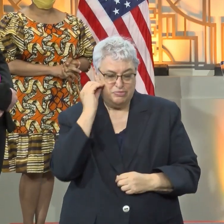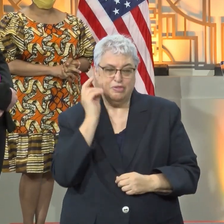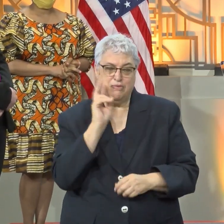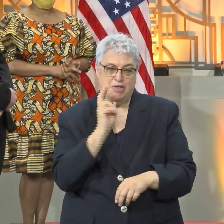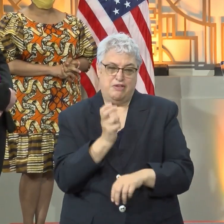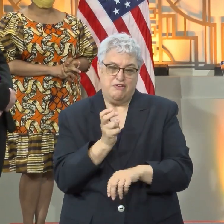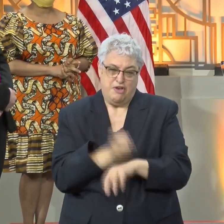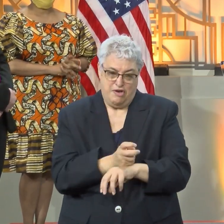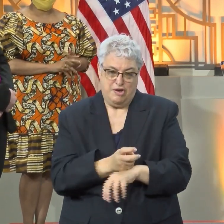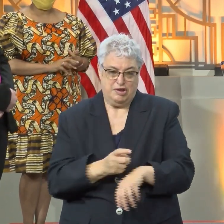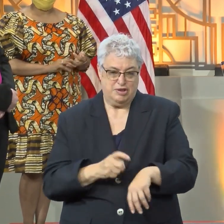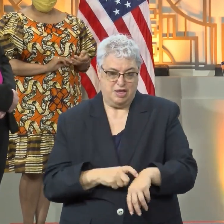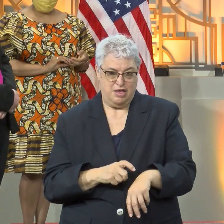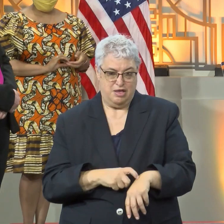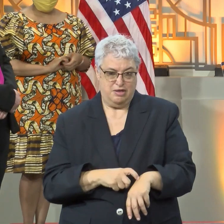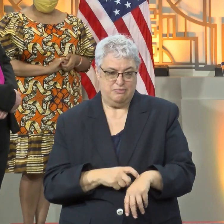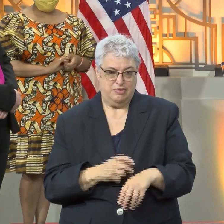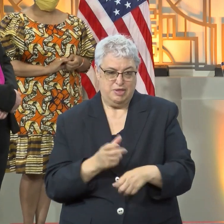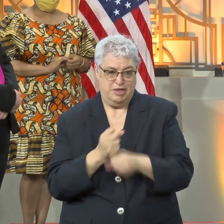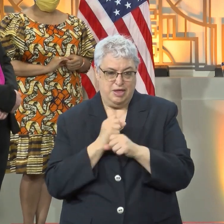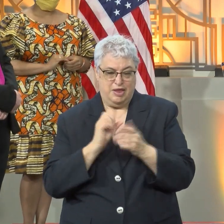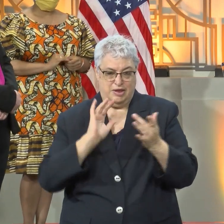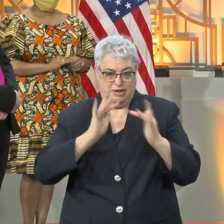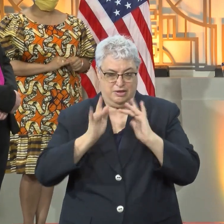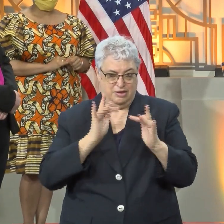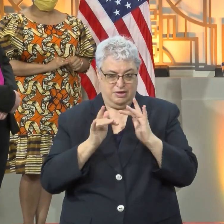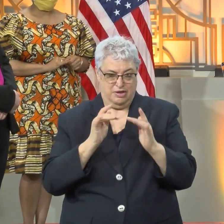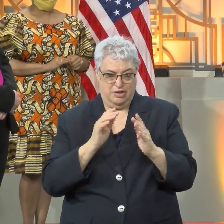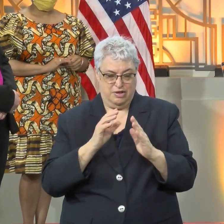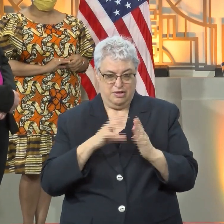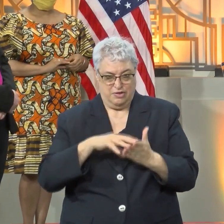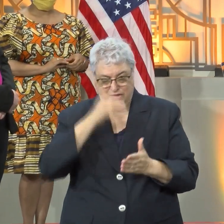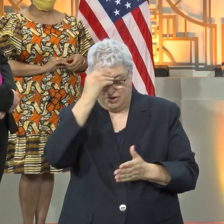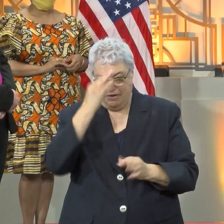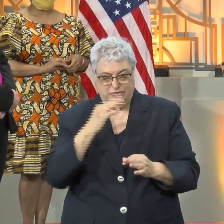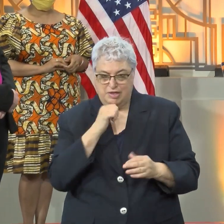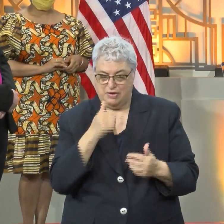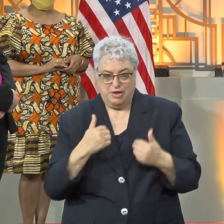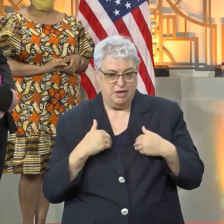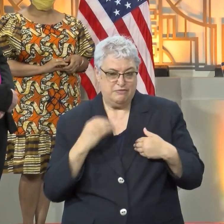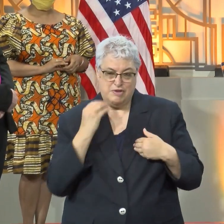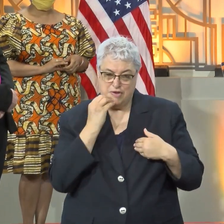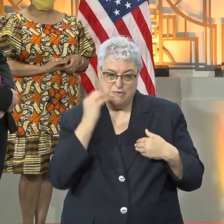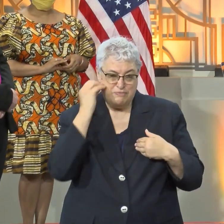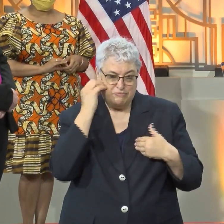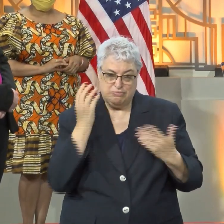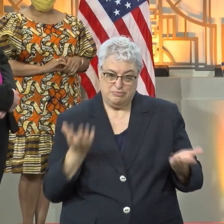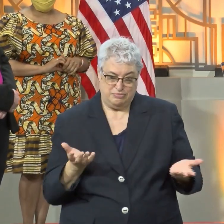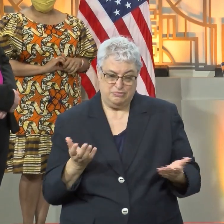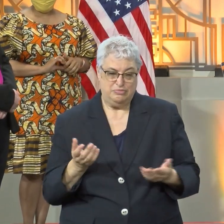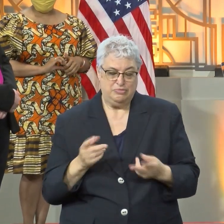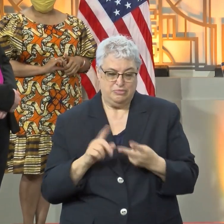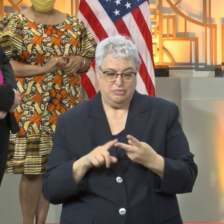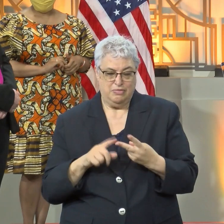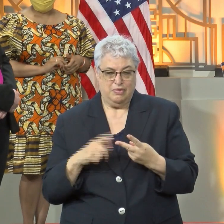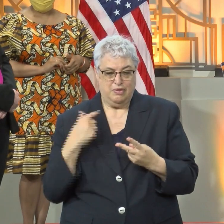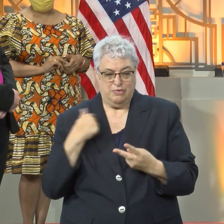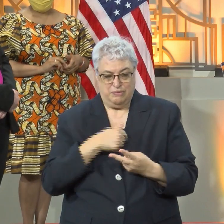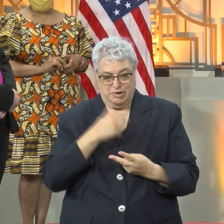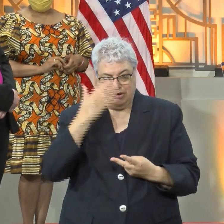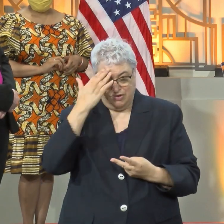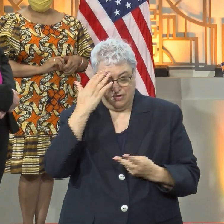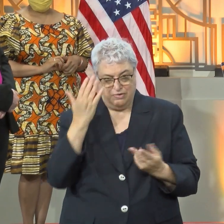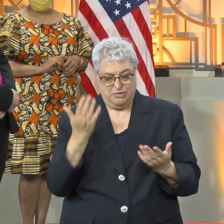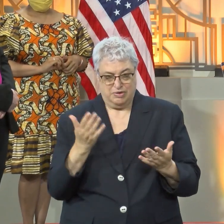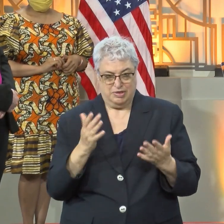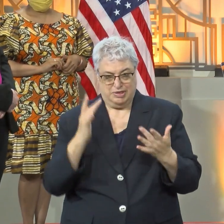difficult time accessing virtual learning if they do not have a home. We also know that